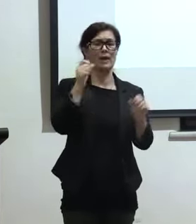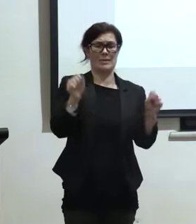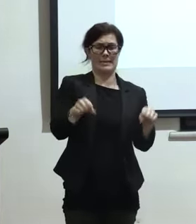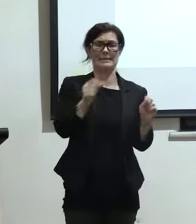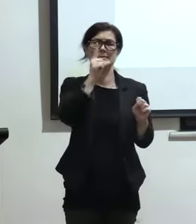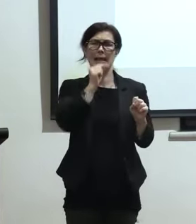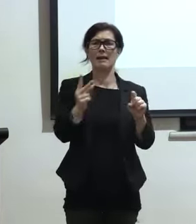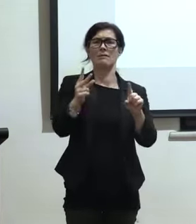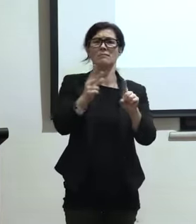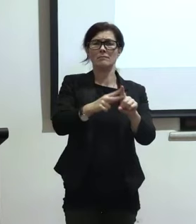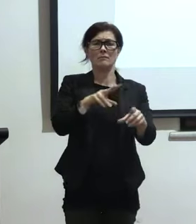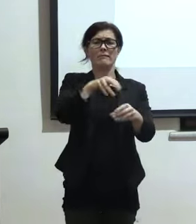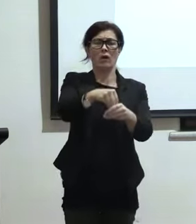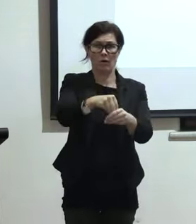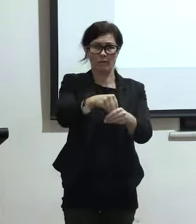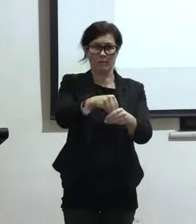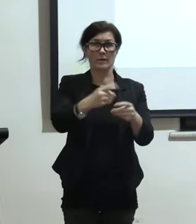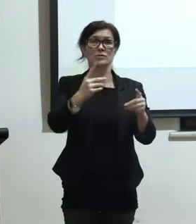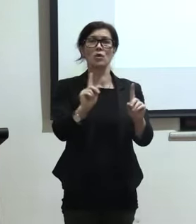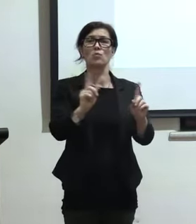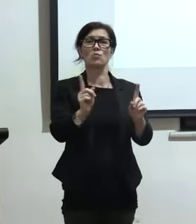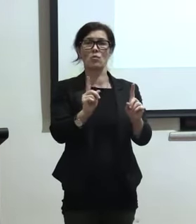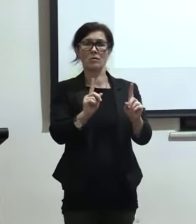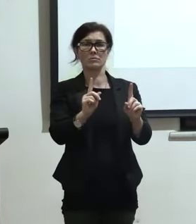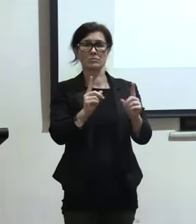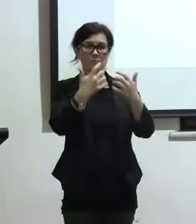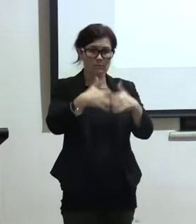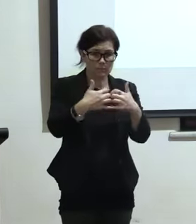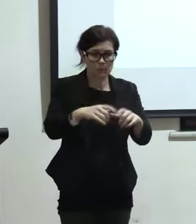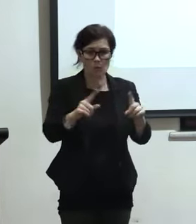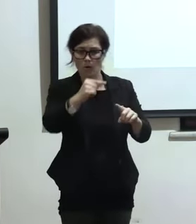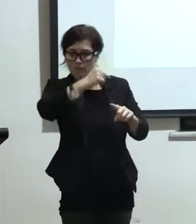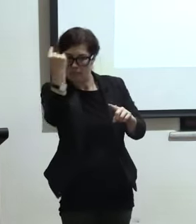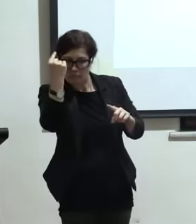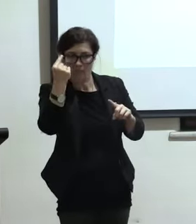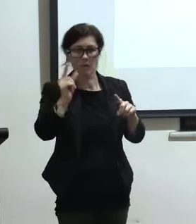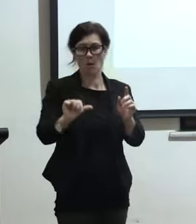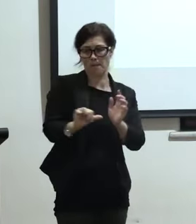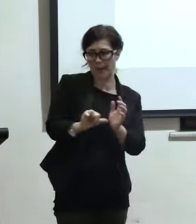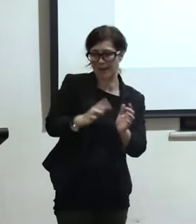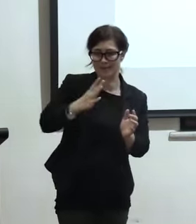what amount of money, what their goals are, that type of thing. If they identify that